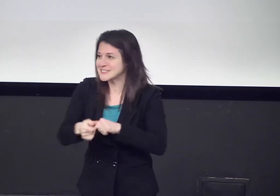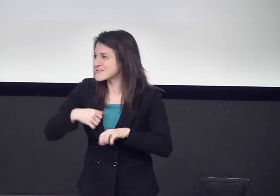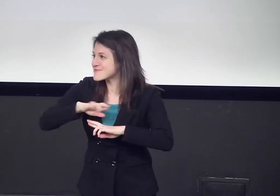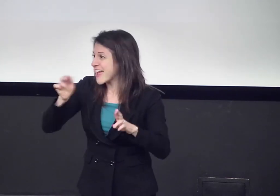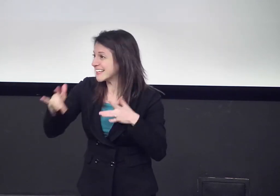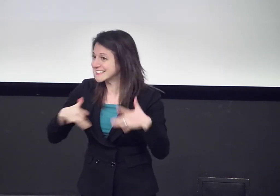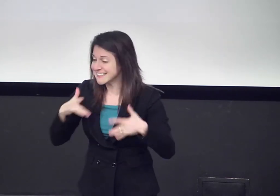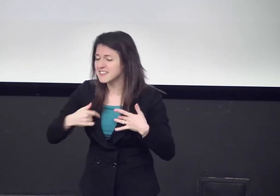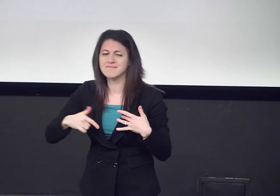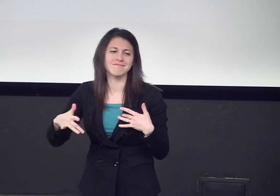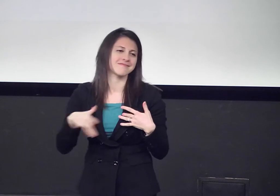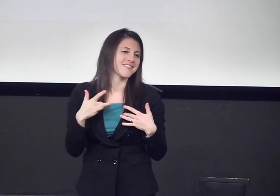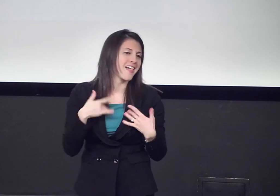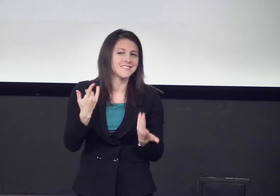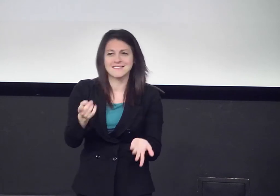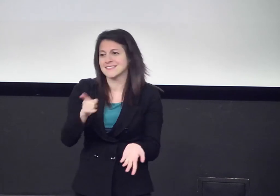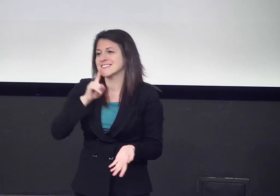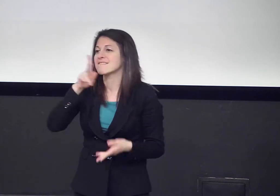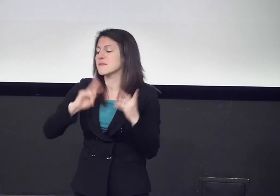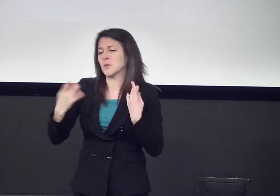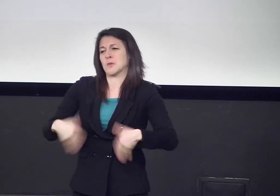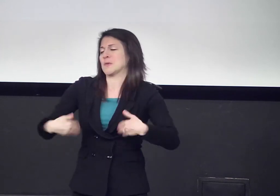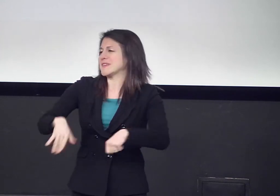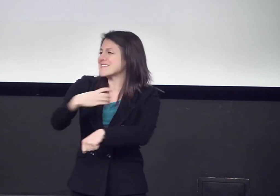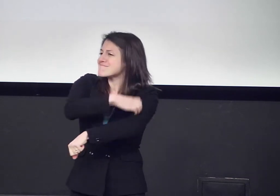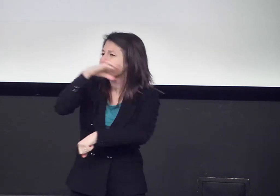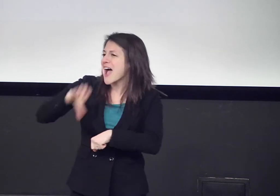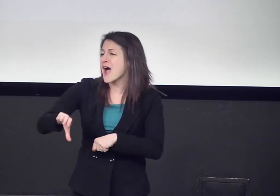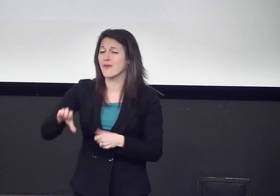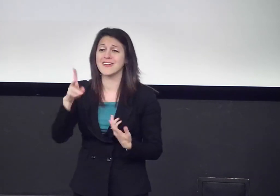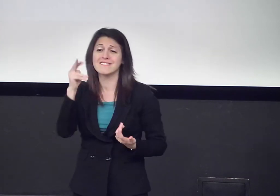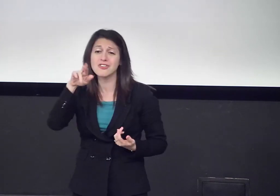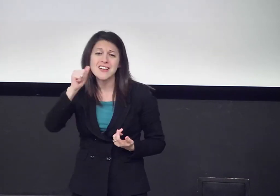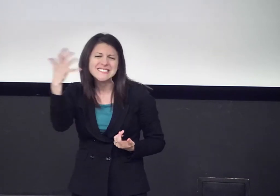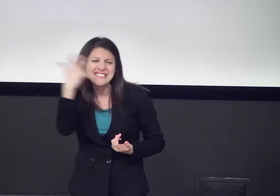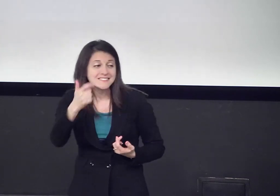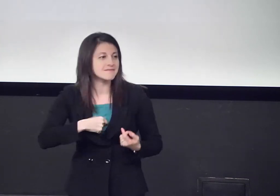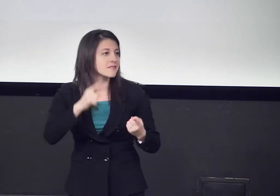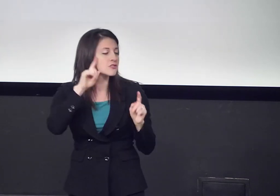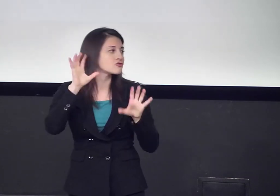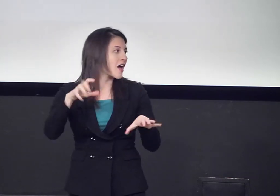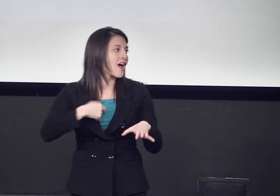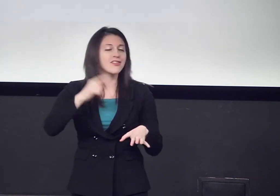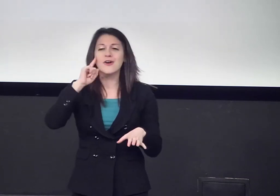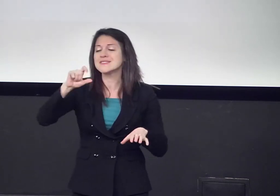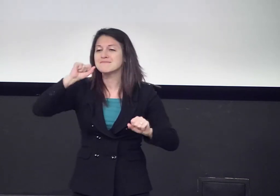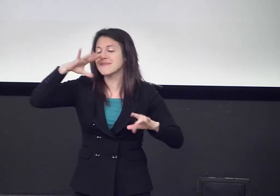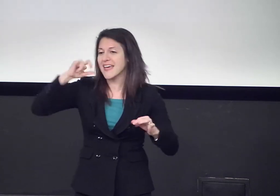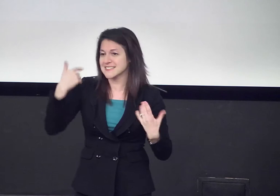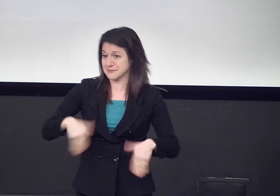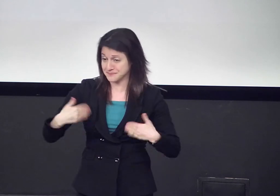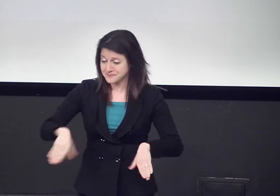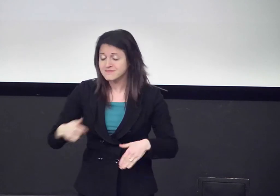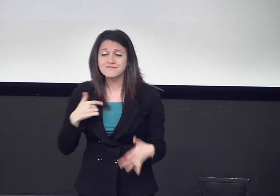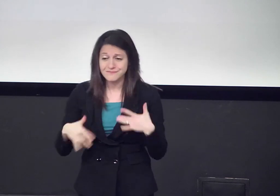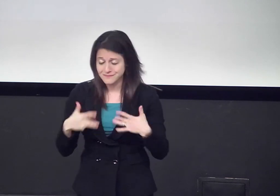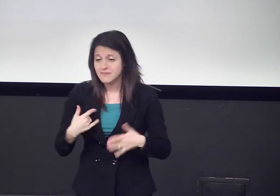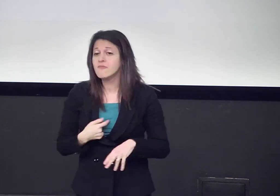first time, and I was very excited and very eager to start working there. I felt like it was an empowering experience. It empowered deaf people to be able to make their own